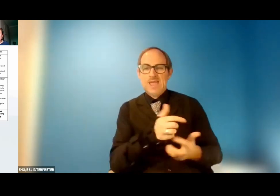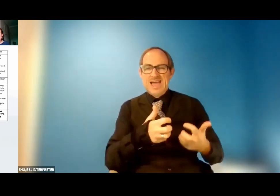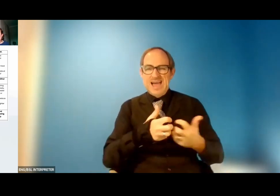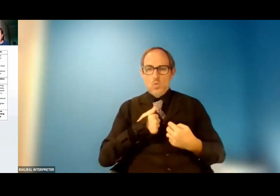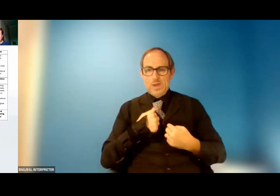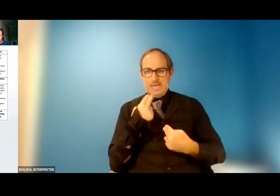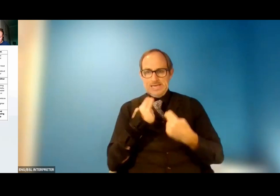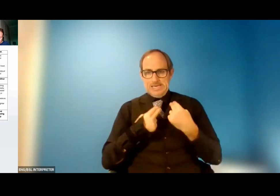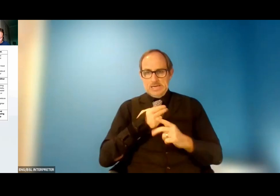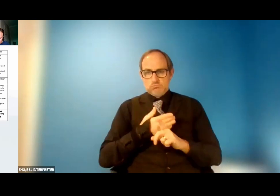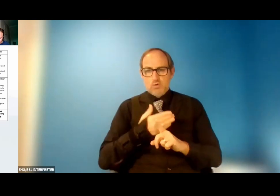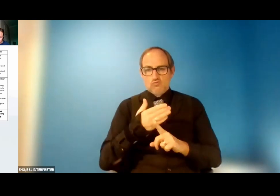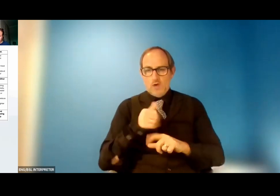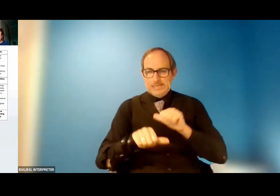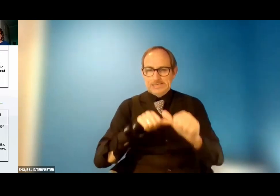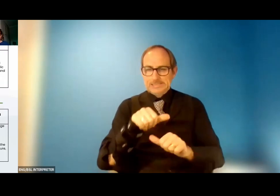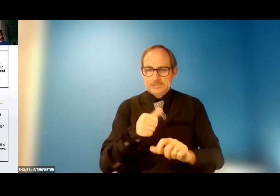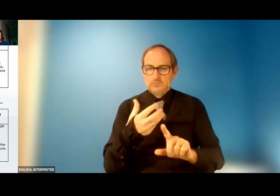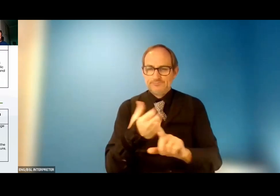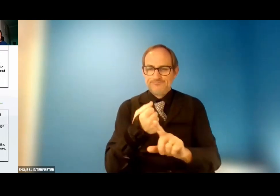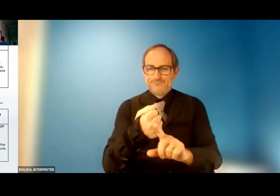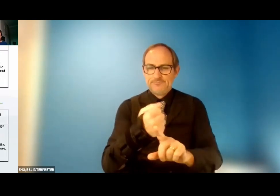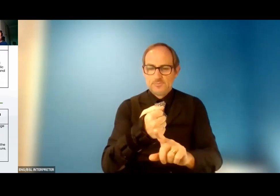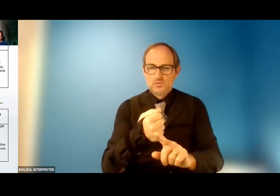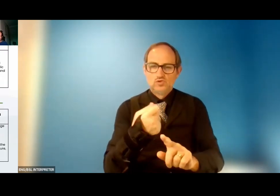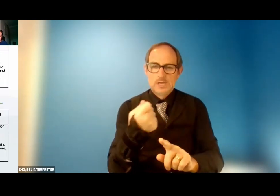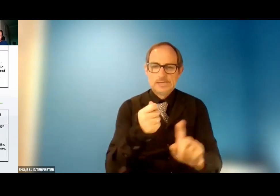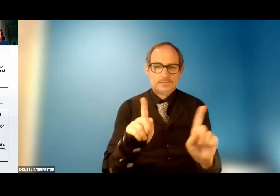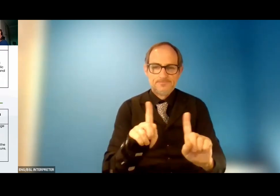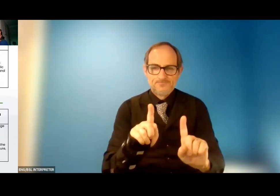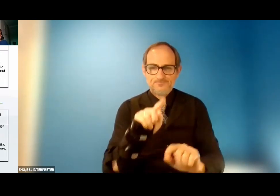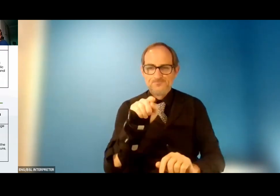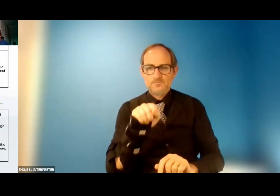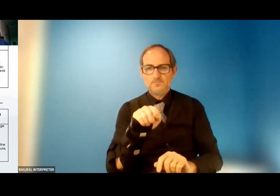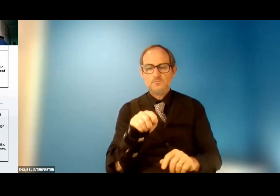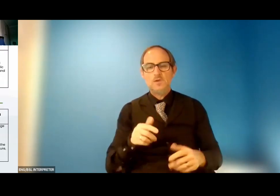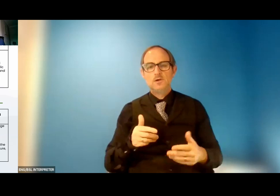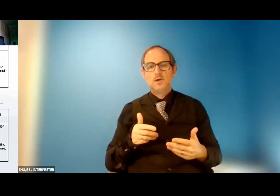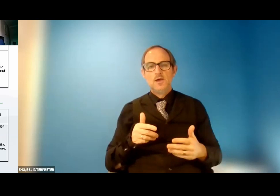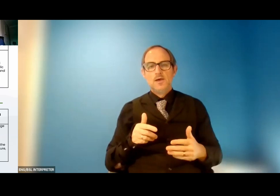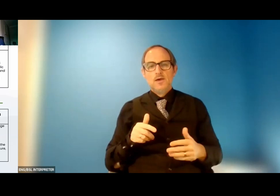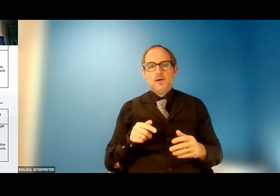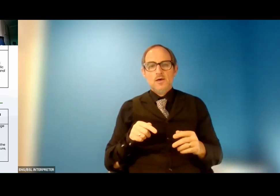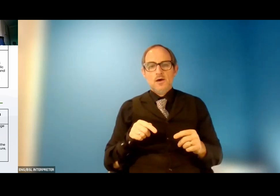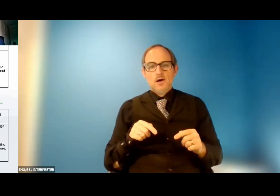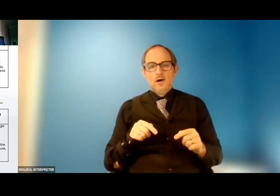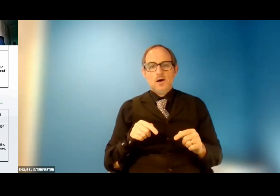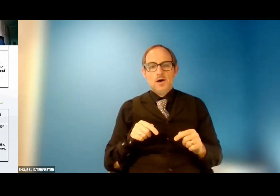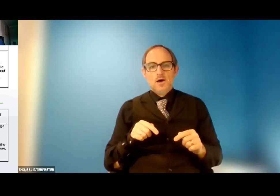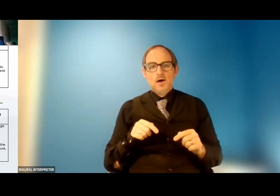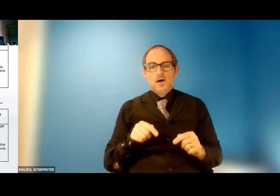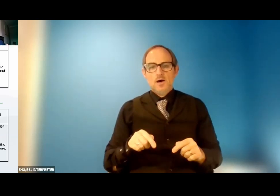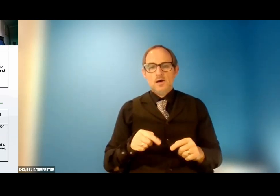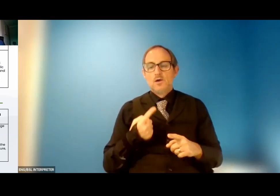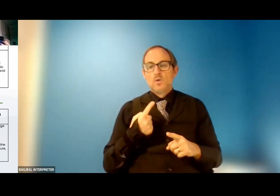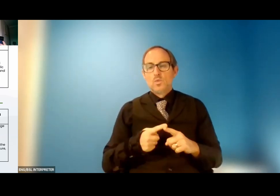benchmark progress or success. So I'll just go through a really quick example of